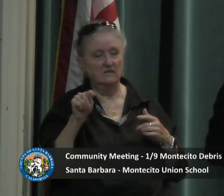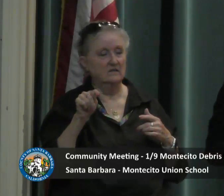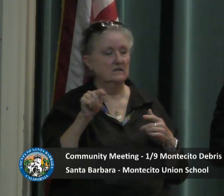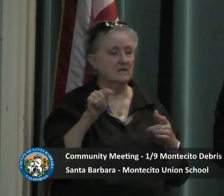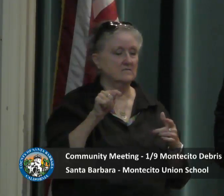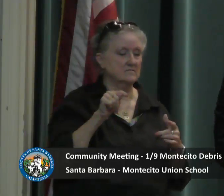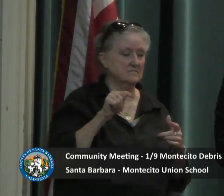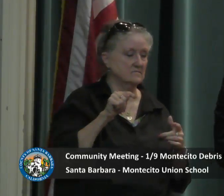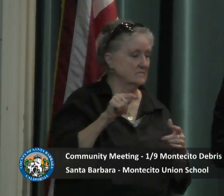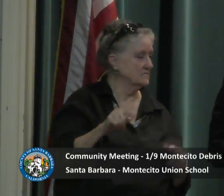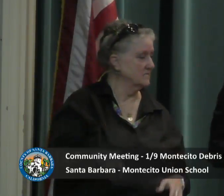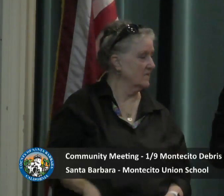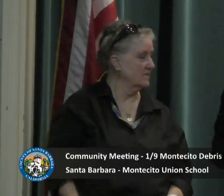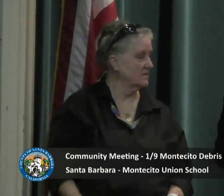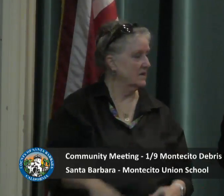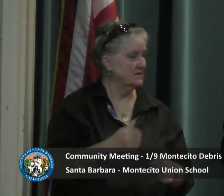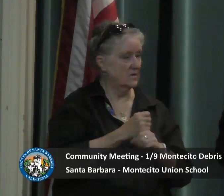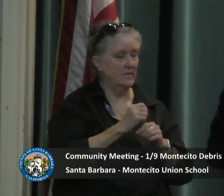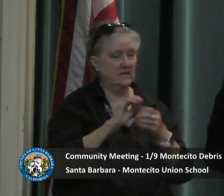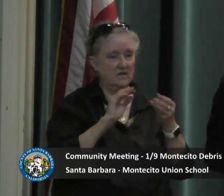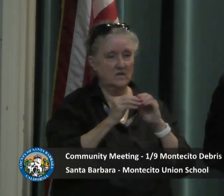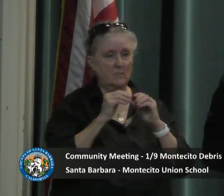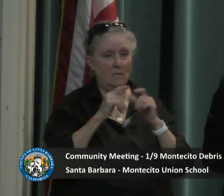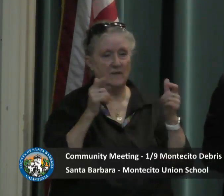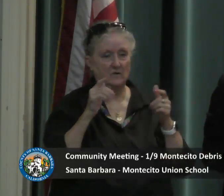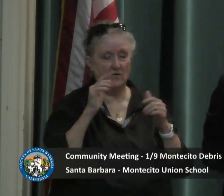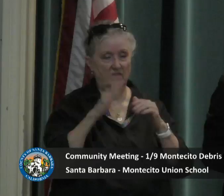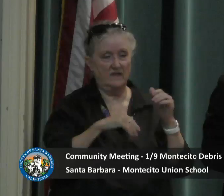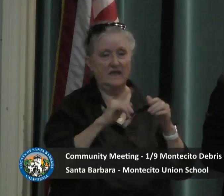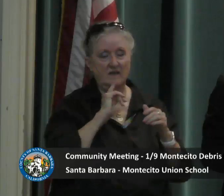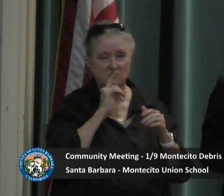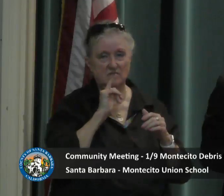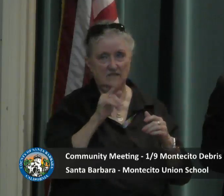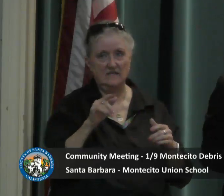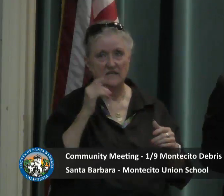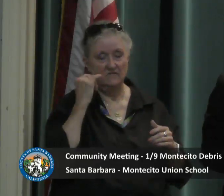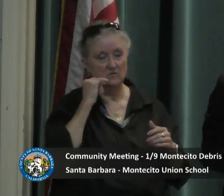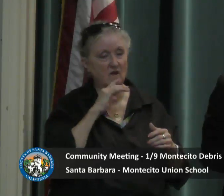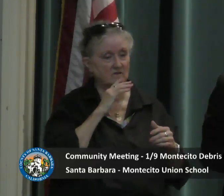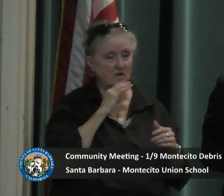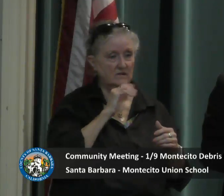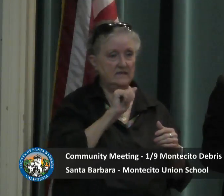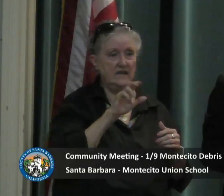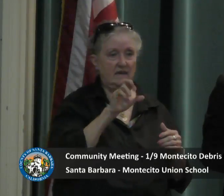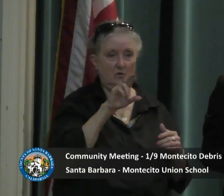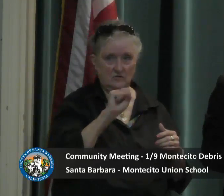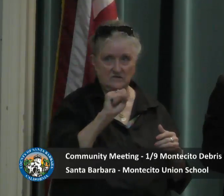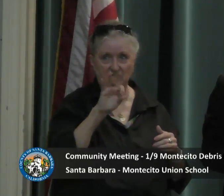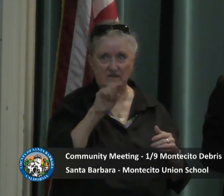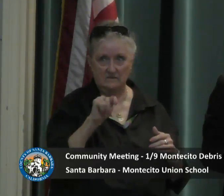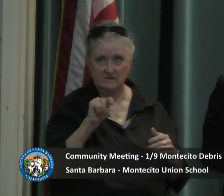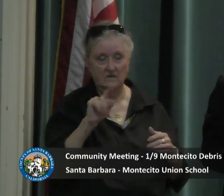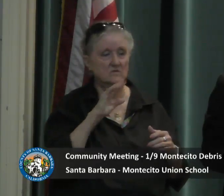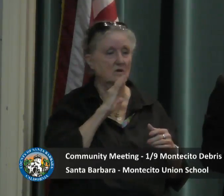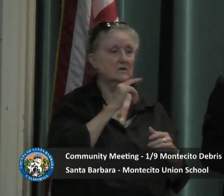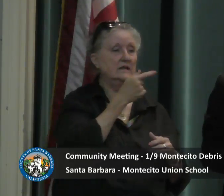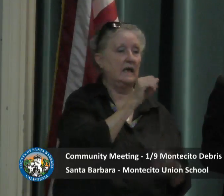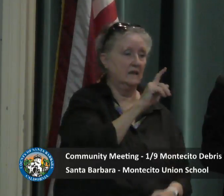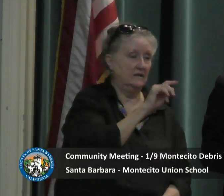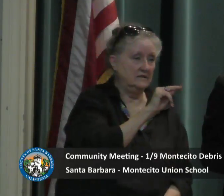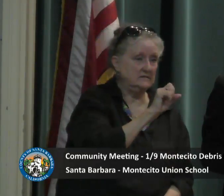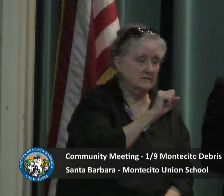are making the number bigger than it actually is. If you're not talking in acre feet, but you're talking in